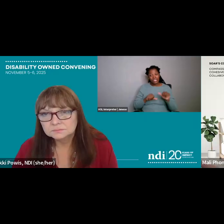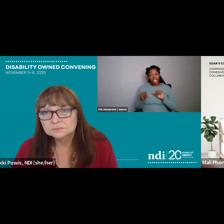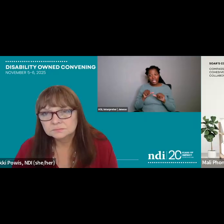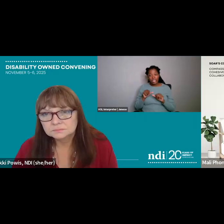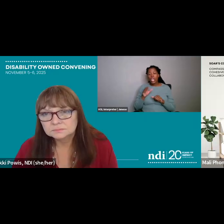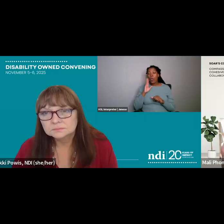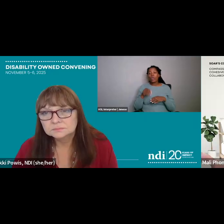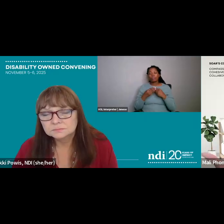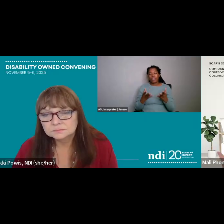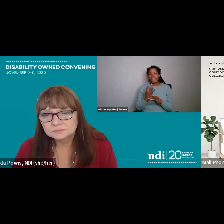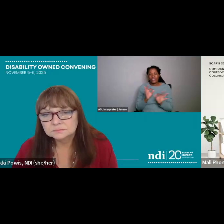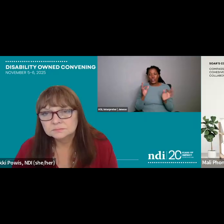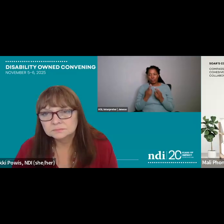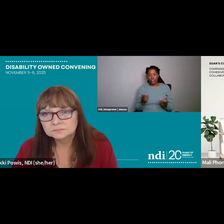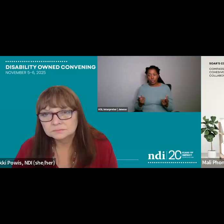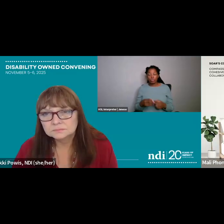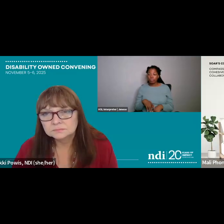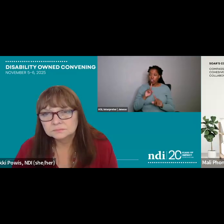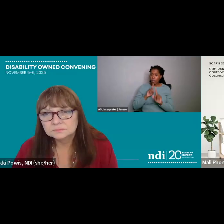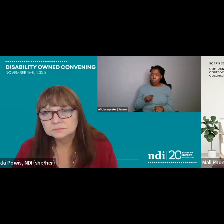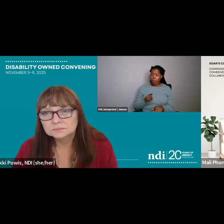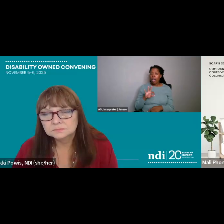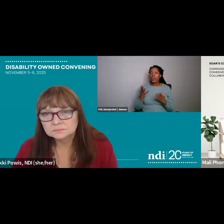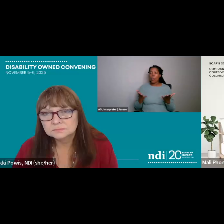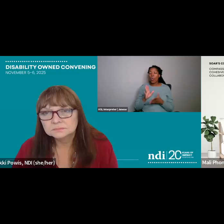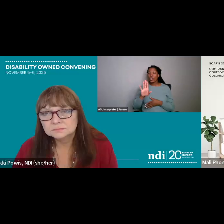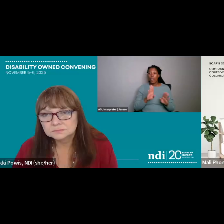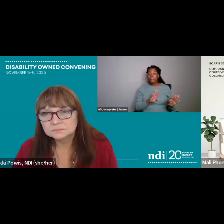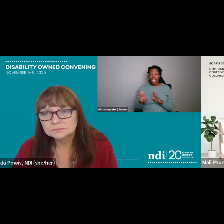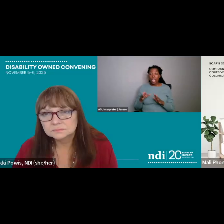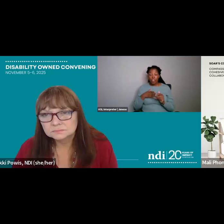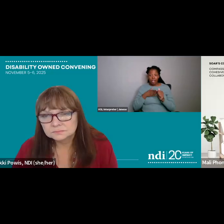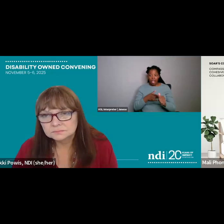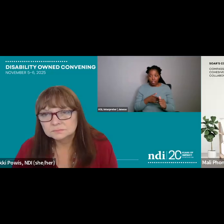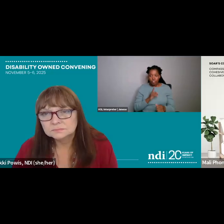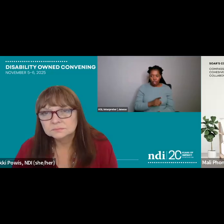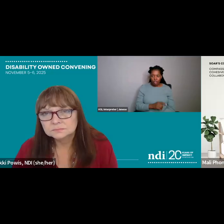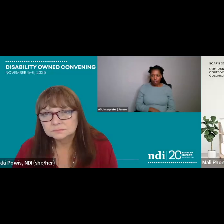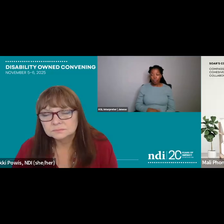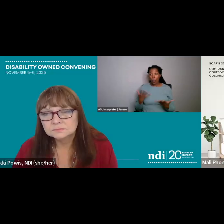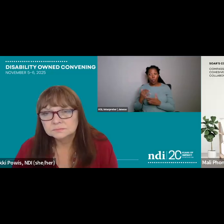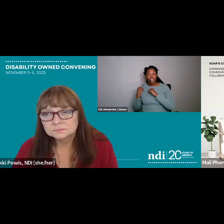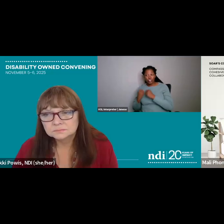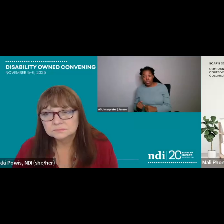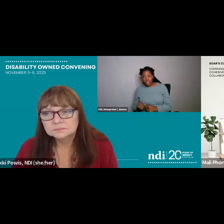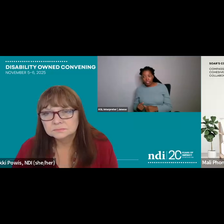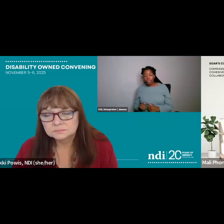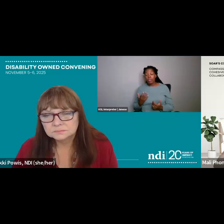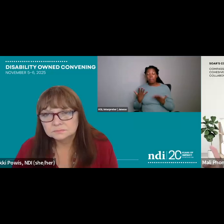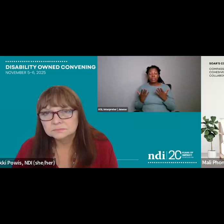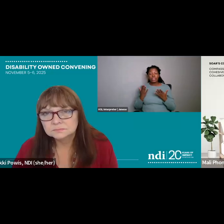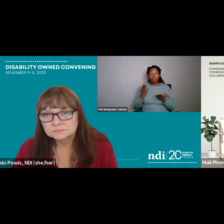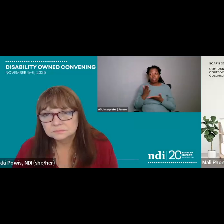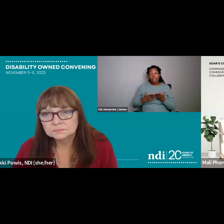free resource, a report of what your behavioral drivers are, what your strengths are, what might be some caution areas, what